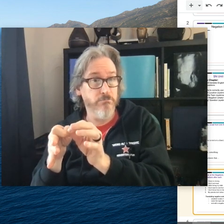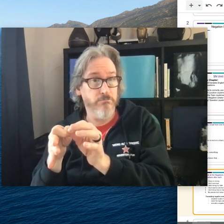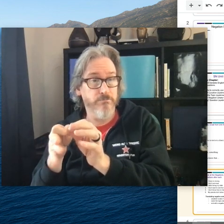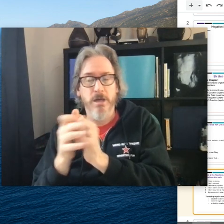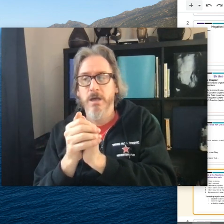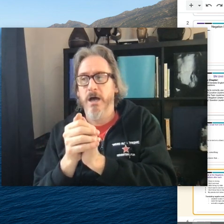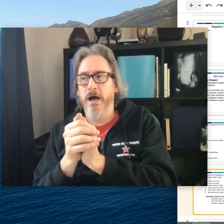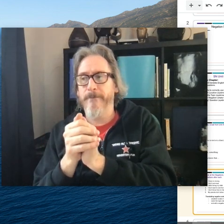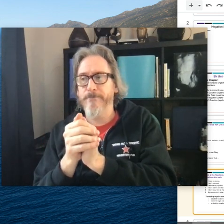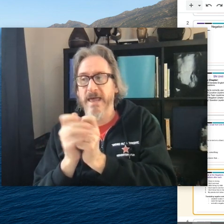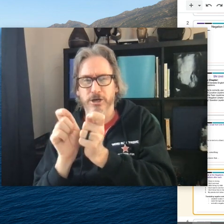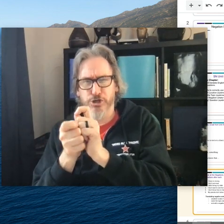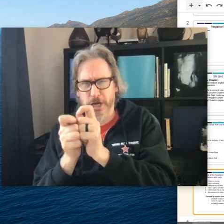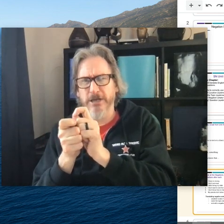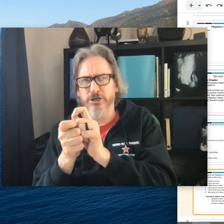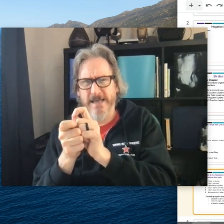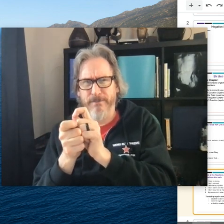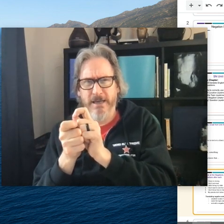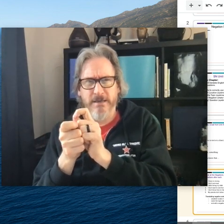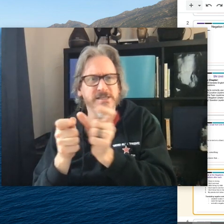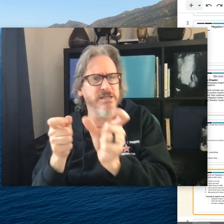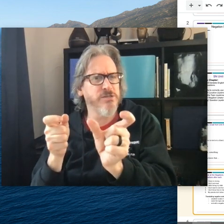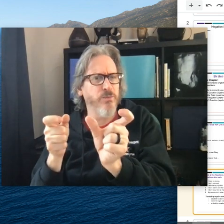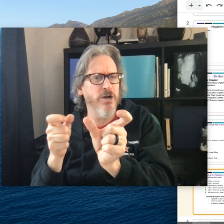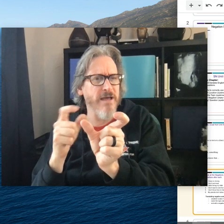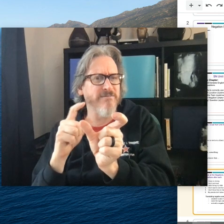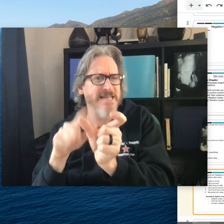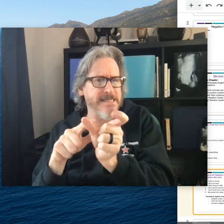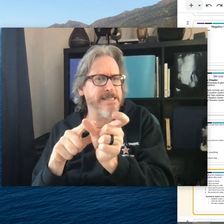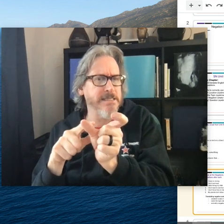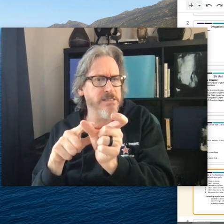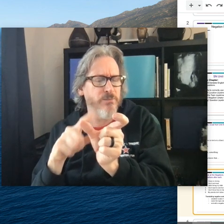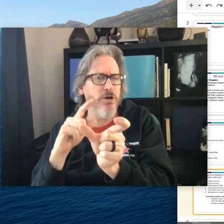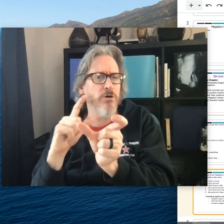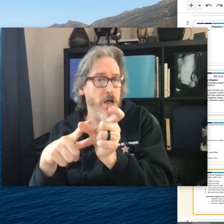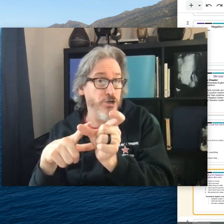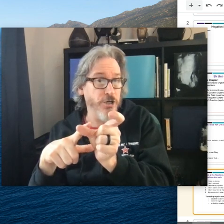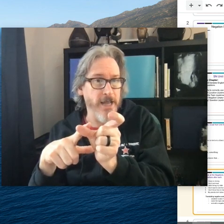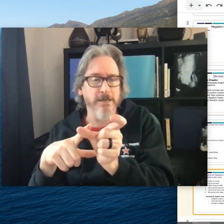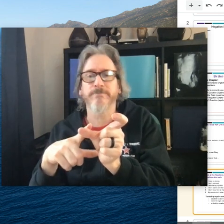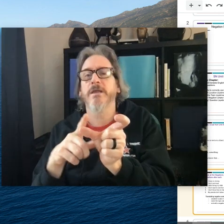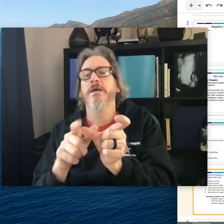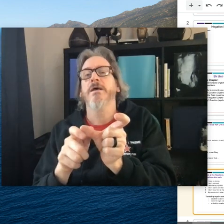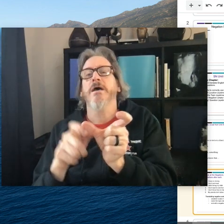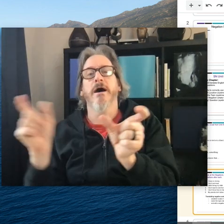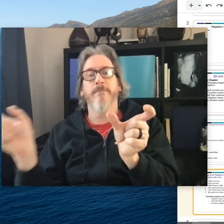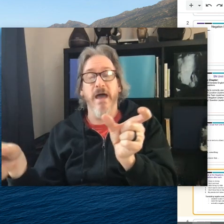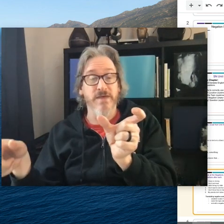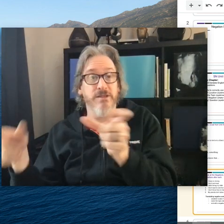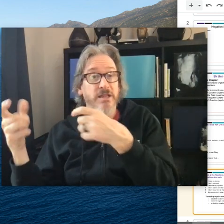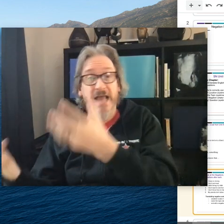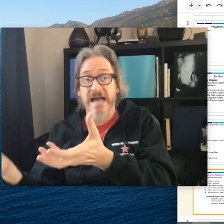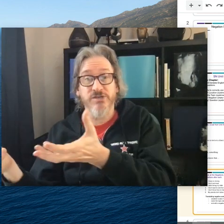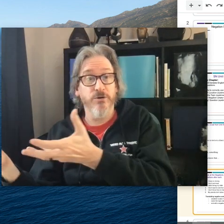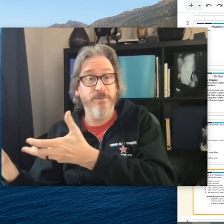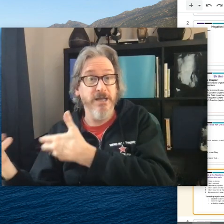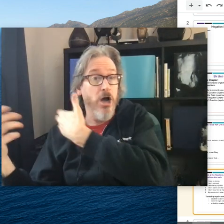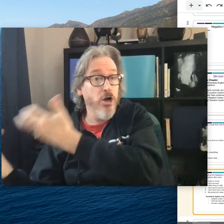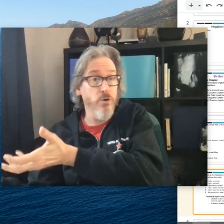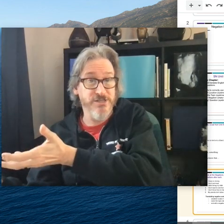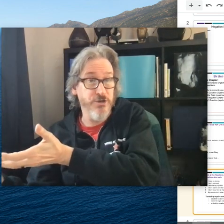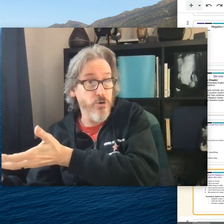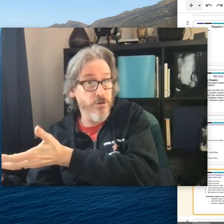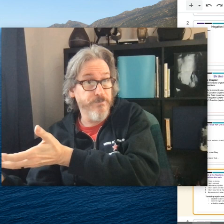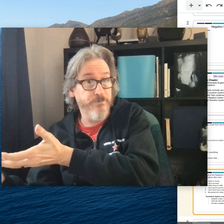verb and changes that meaning. Since we don't have tenses, we don't conjugate. And then the last would